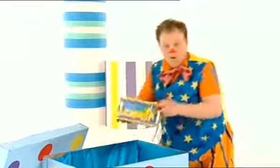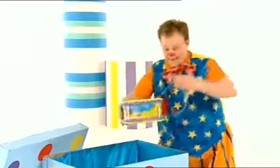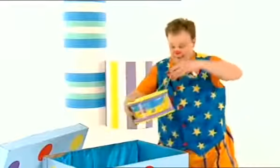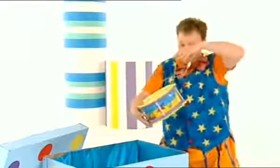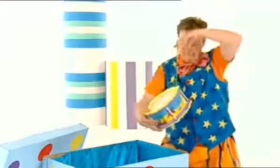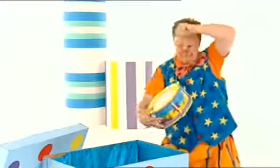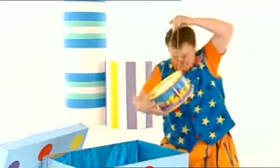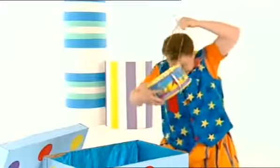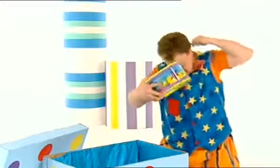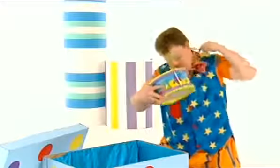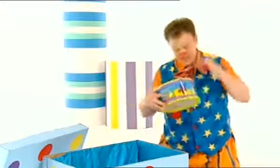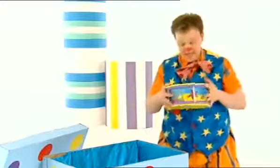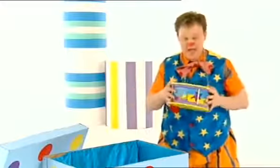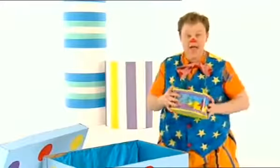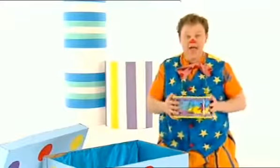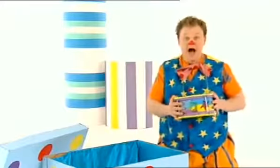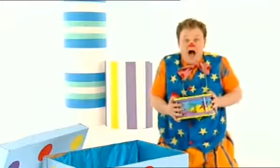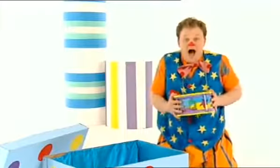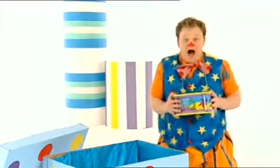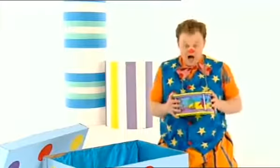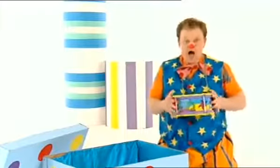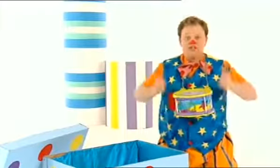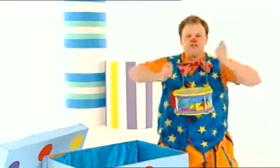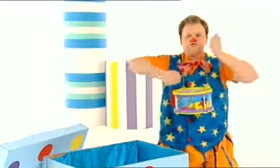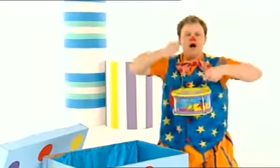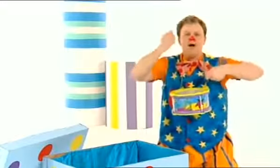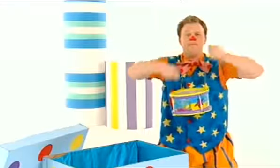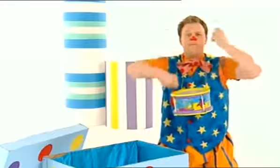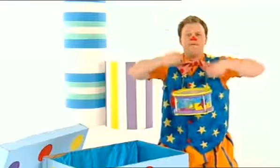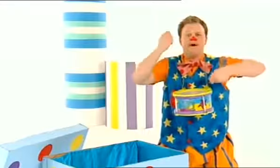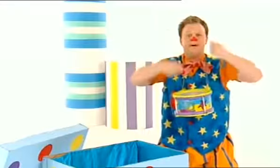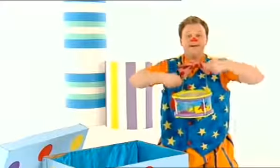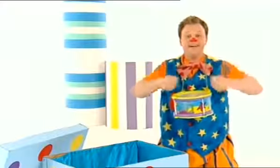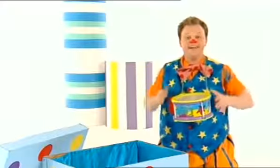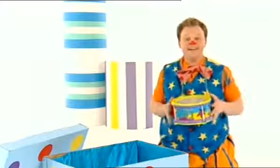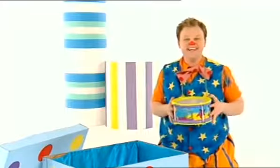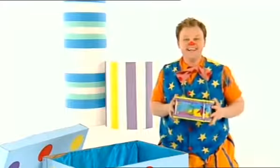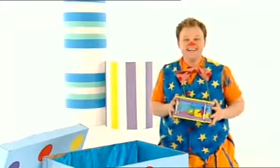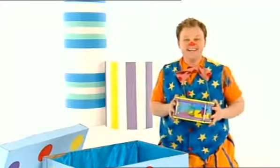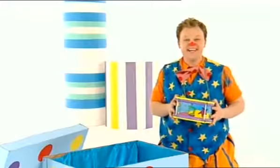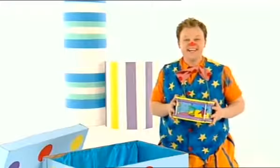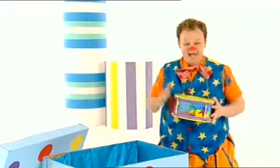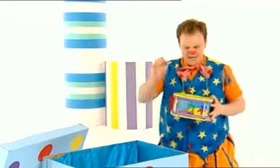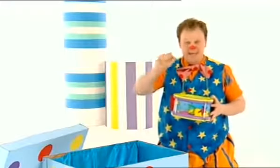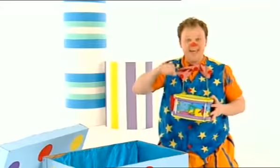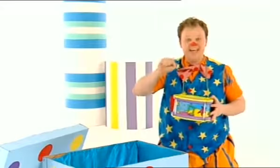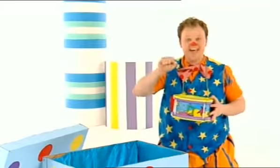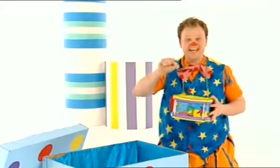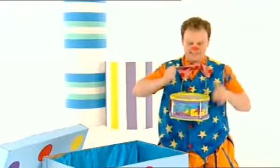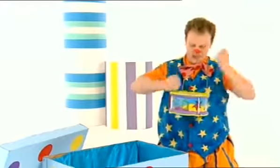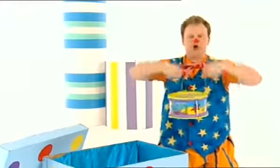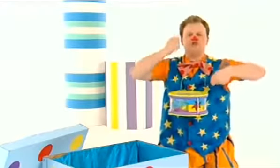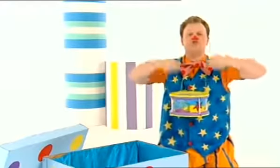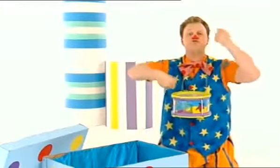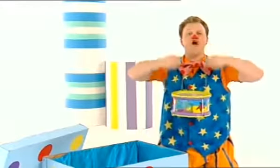Aha. What's that, Mr. Tumble? A drum. A drum, Mr. Tumble? Yes, a